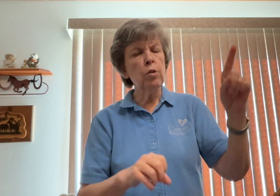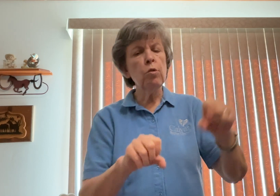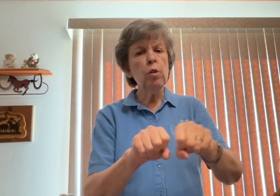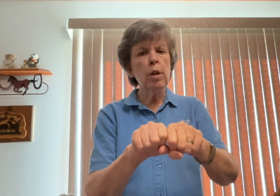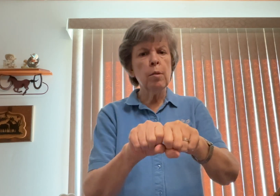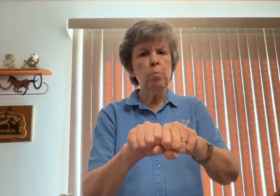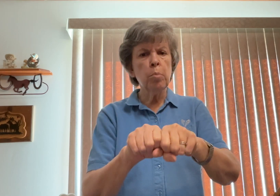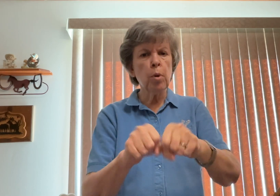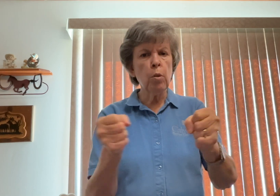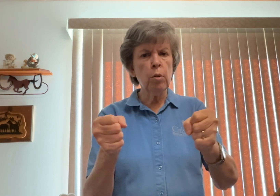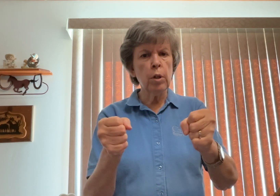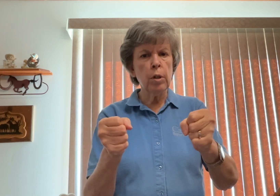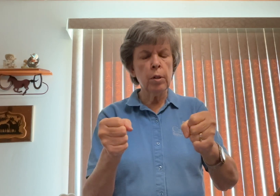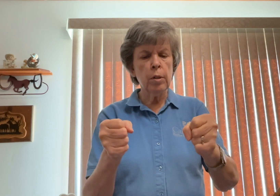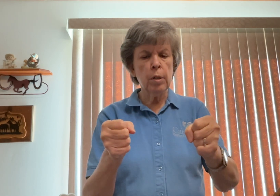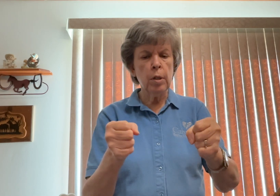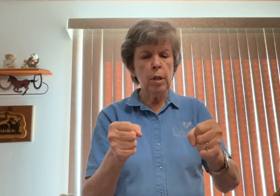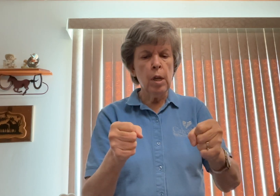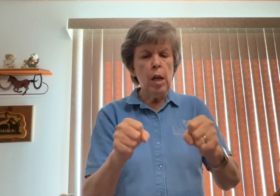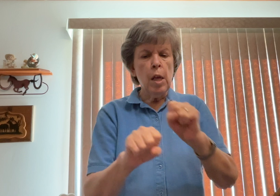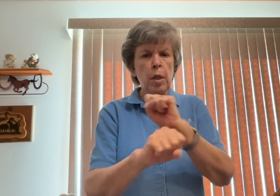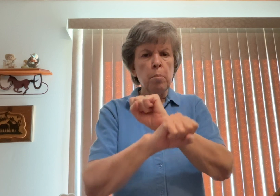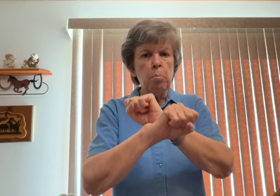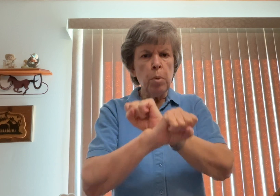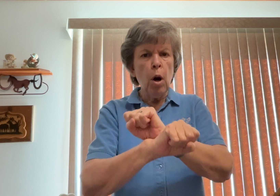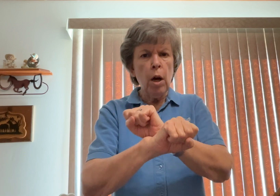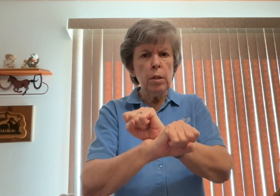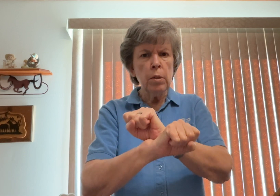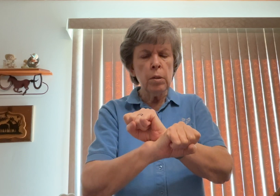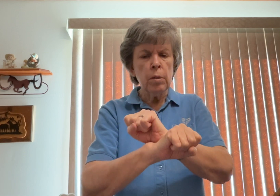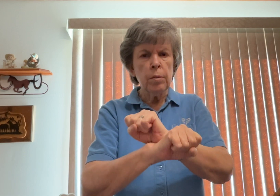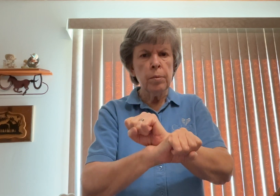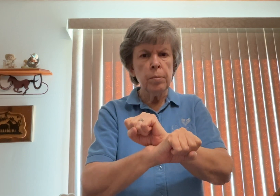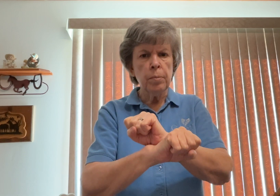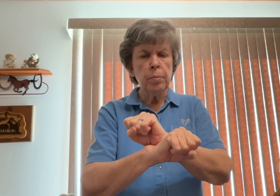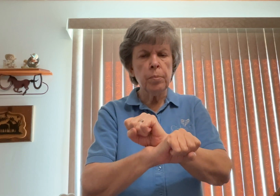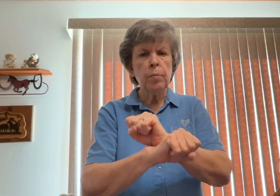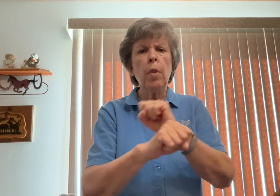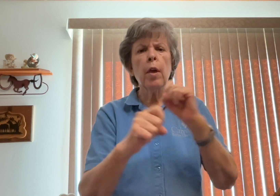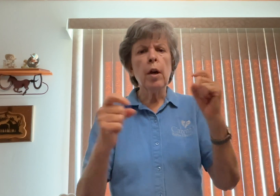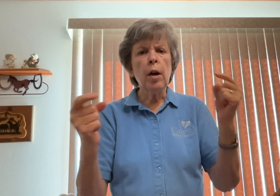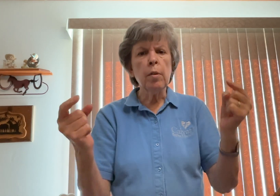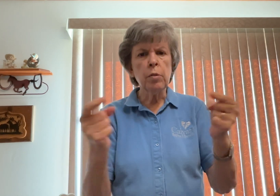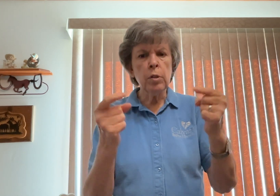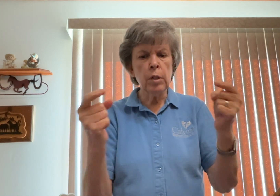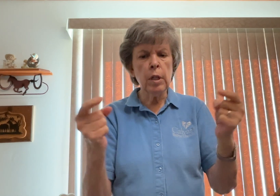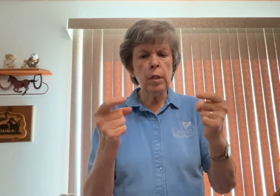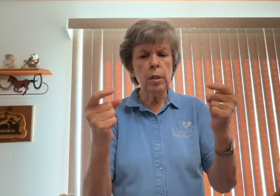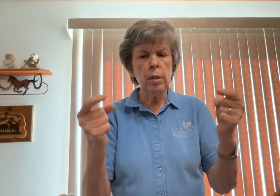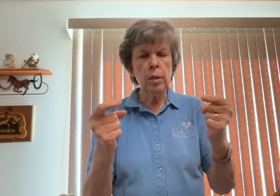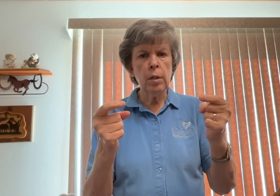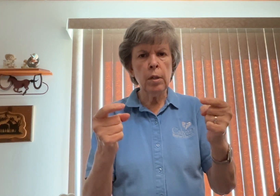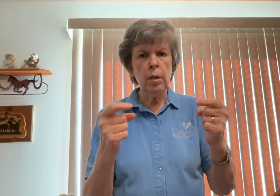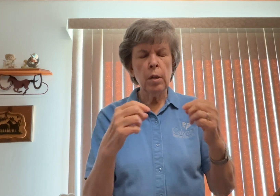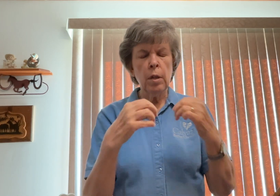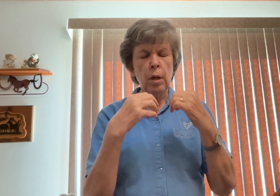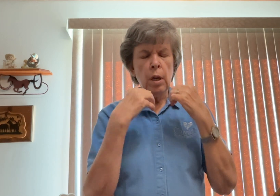You broke the bonds of sin